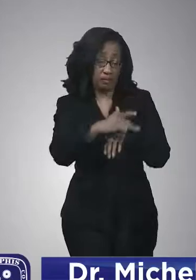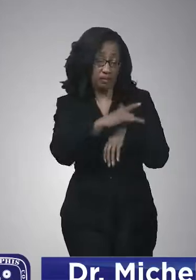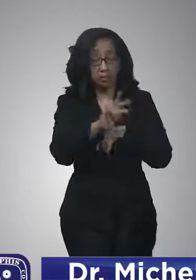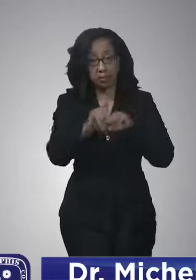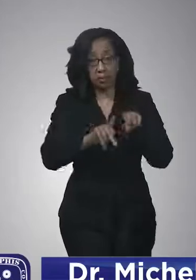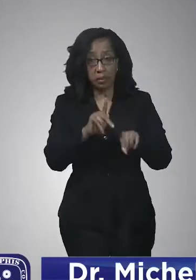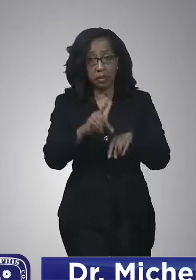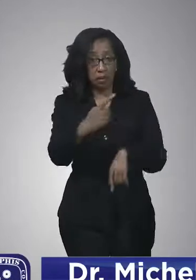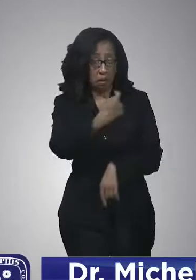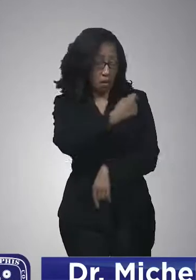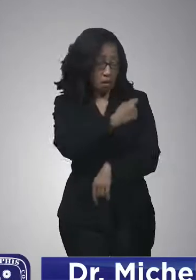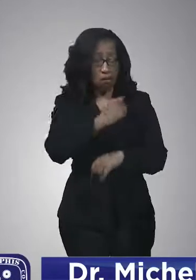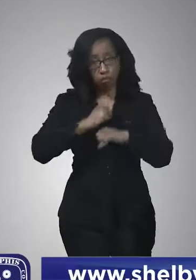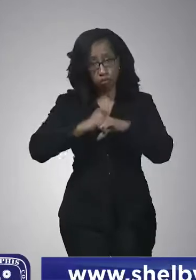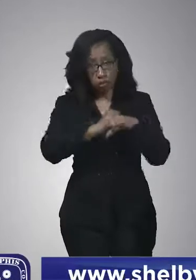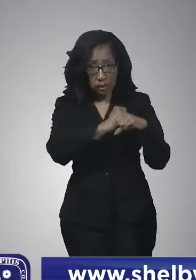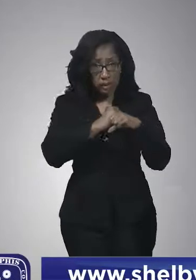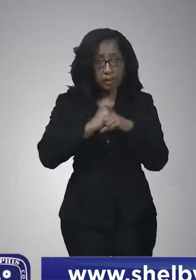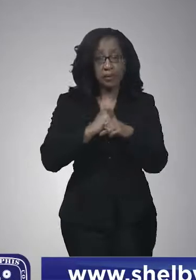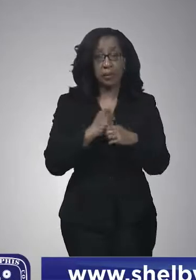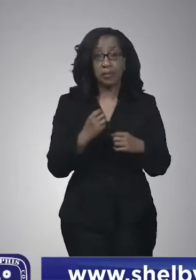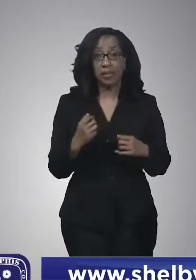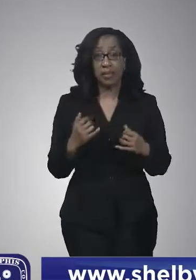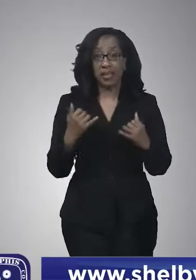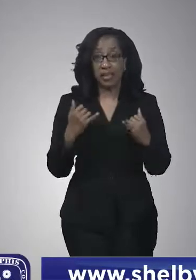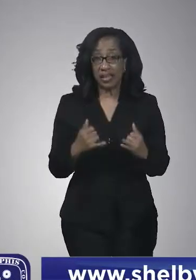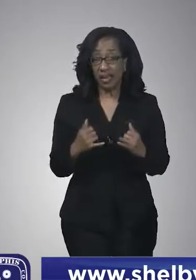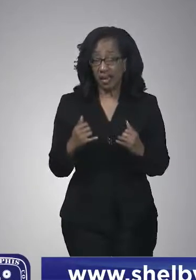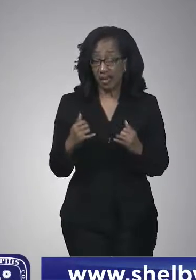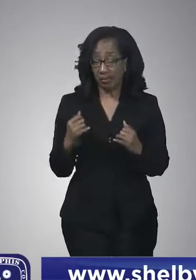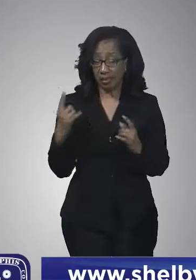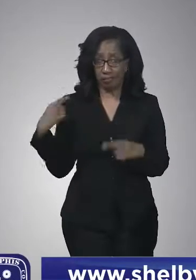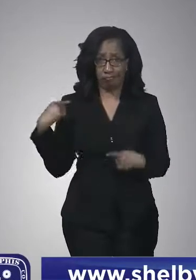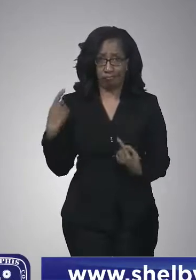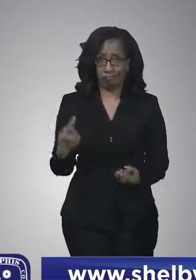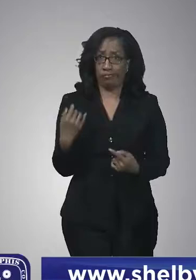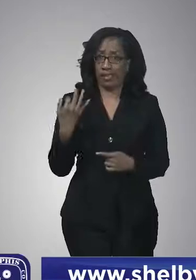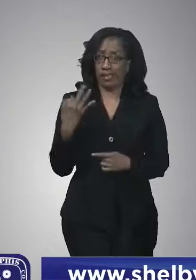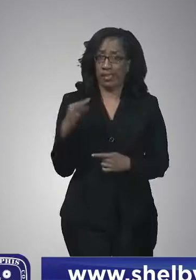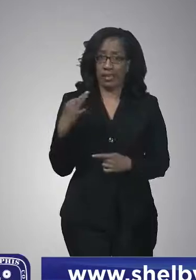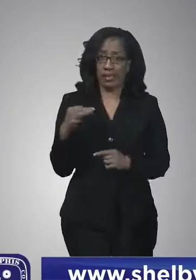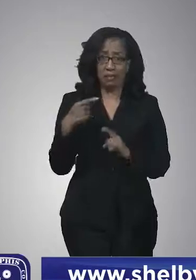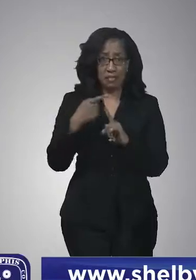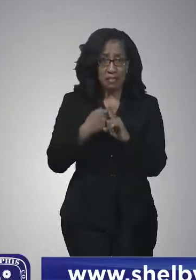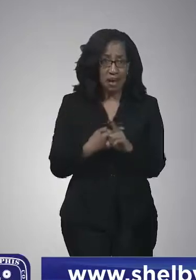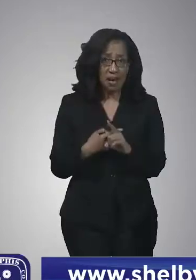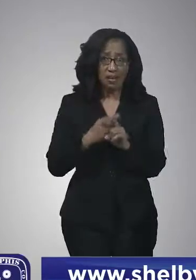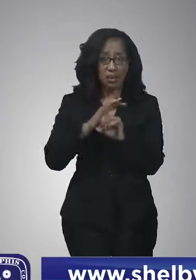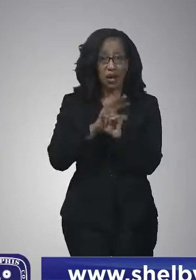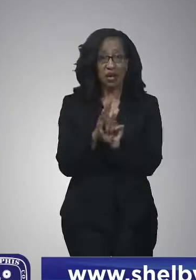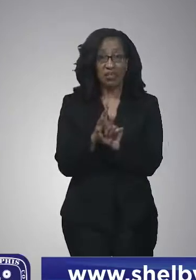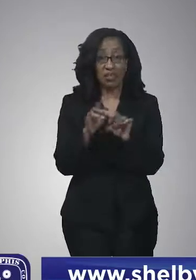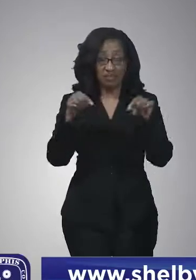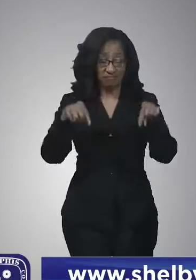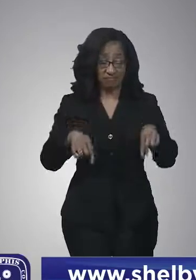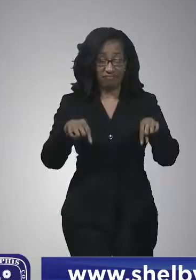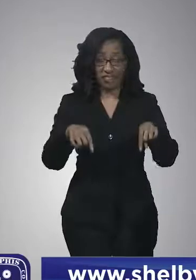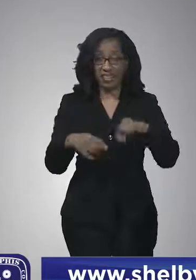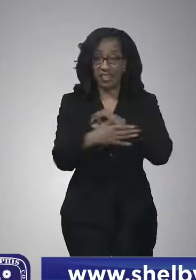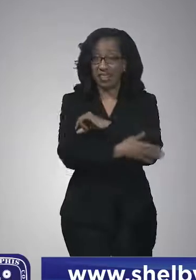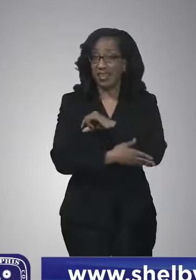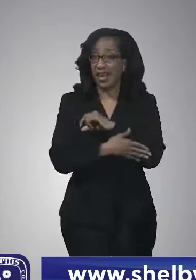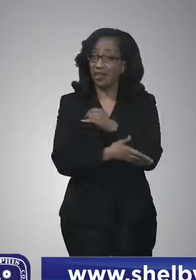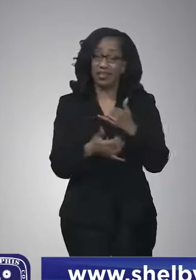themselves. So right now, at the 19-month mark, we know that in Shelby County, we still don't have enough